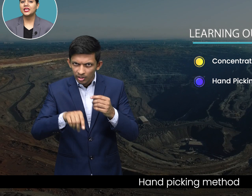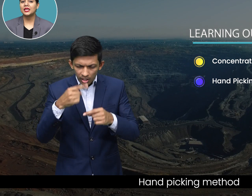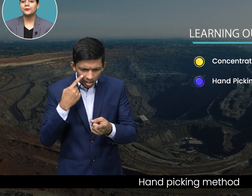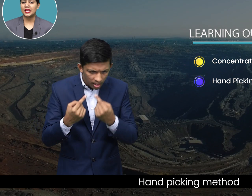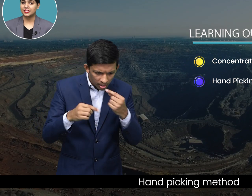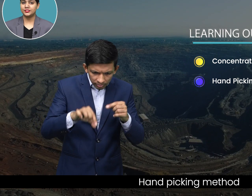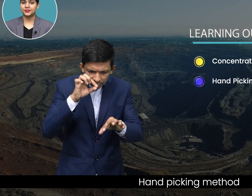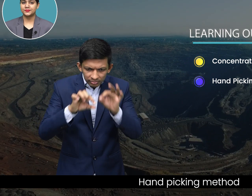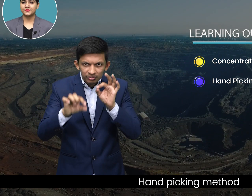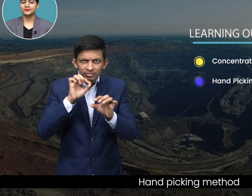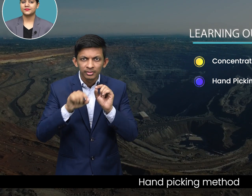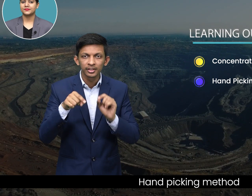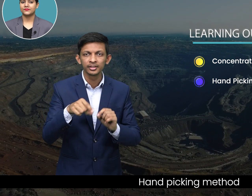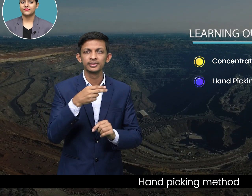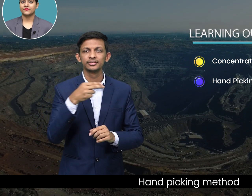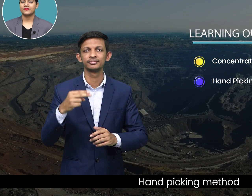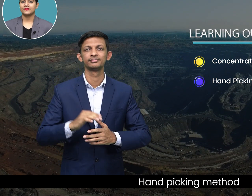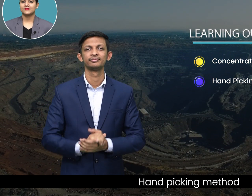Hand picking method.